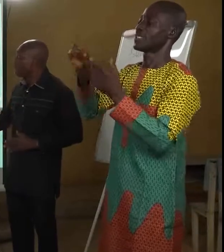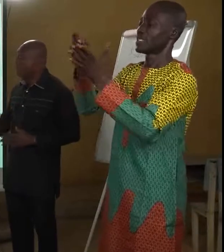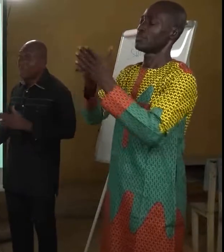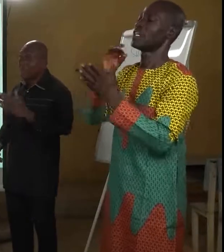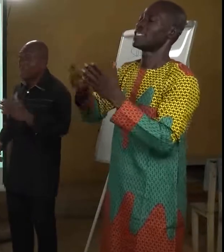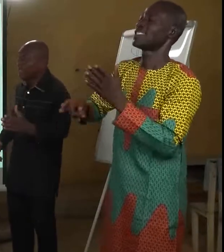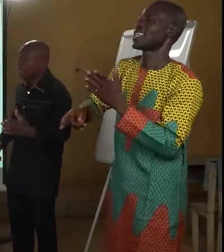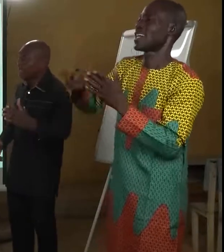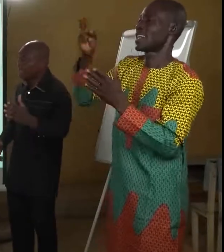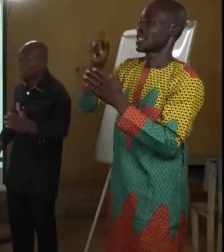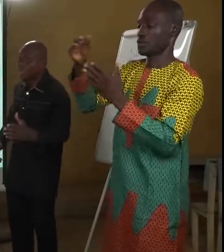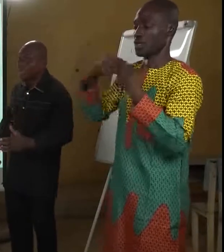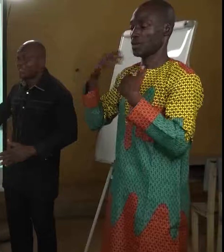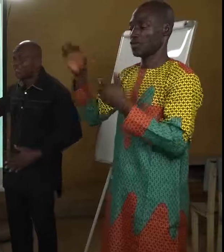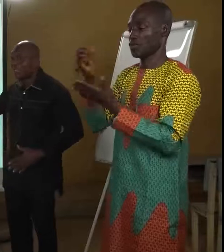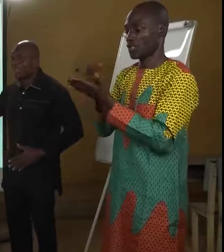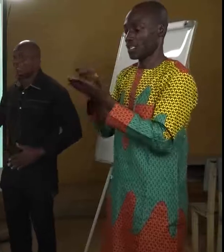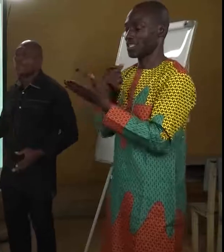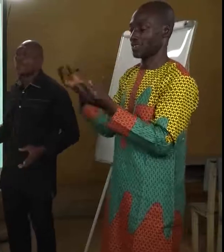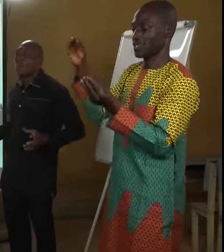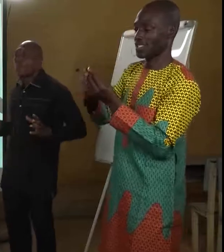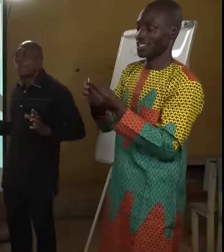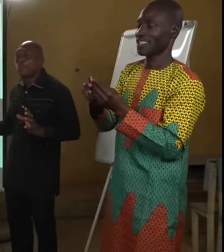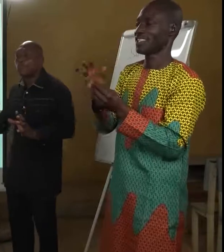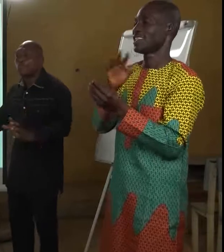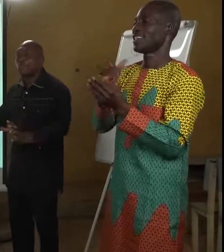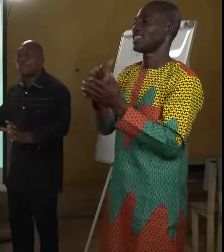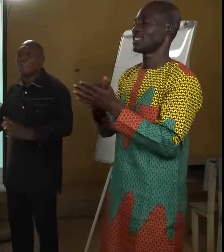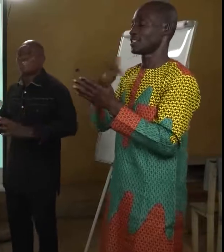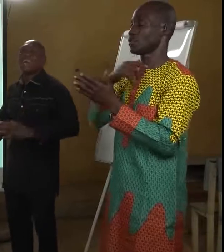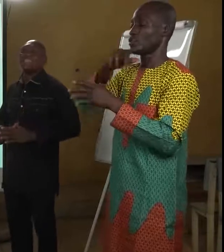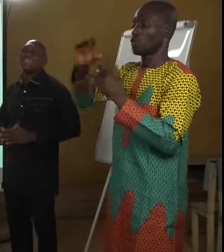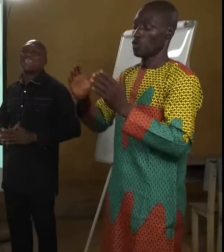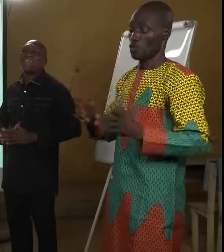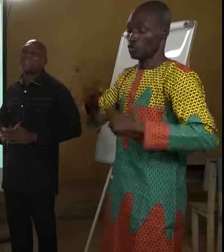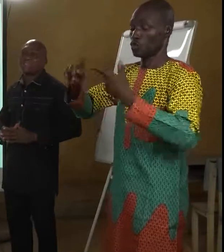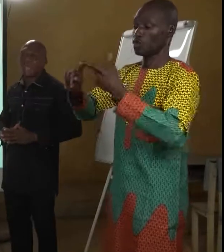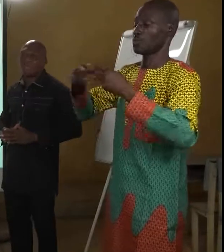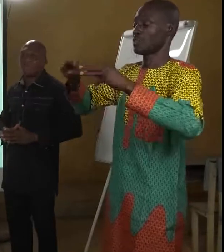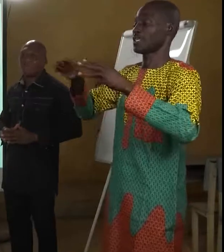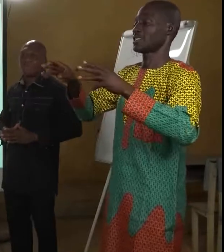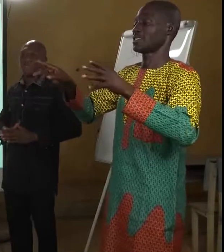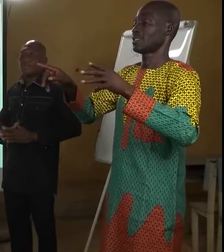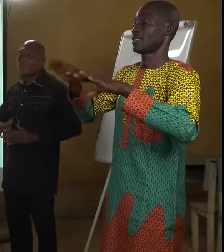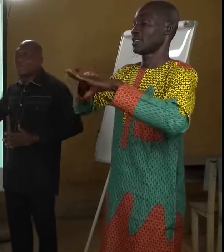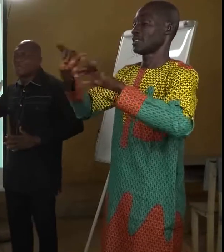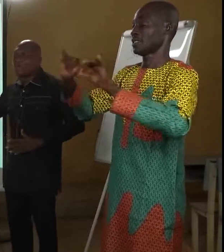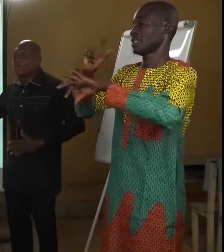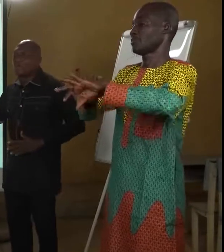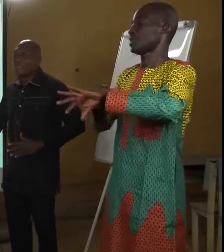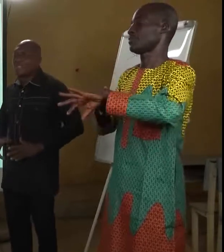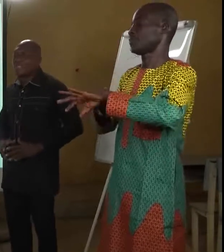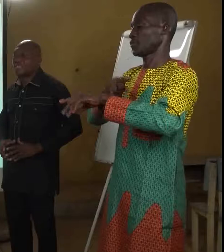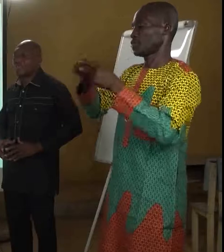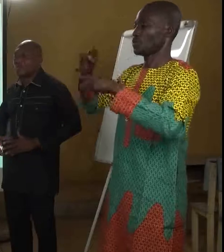by, because you have your salary has been increased, that one salary has, so, and we all push to the market at the same time. Maybe as